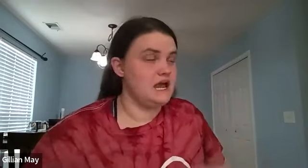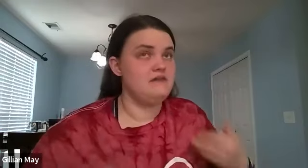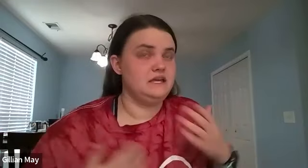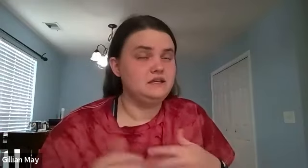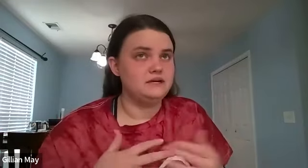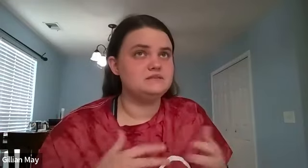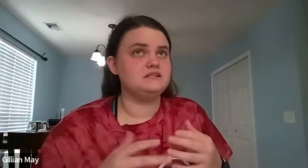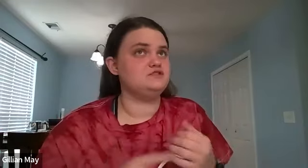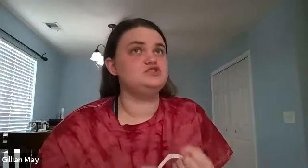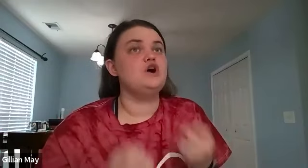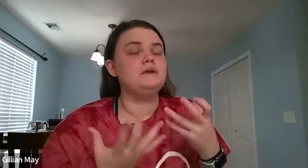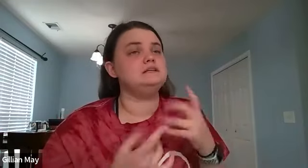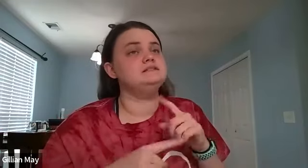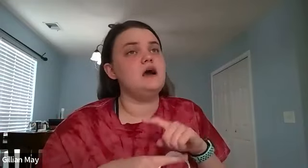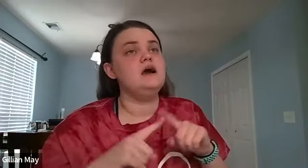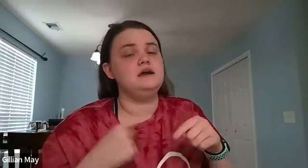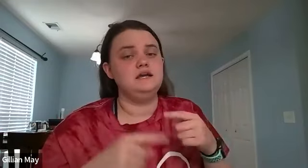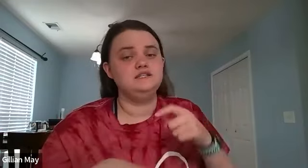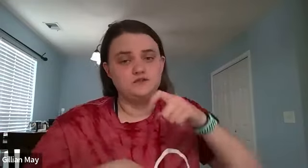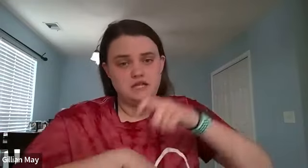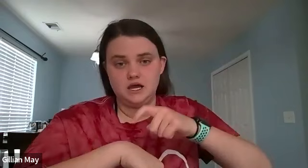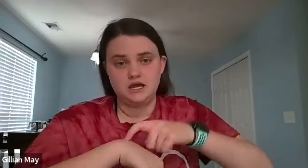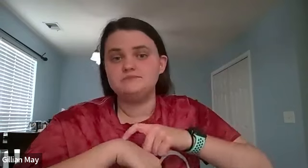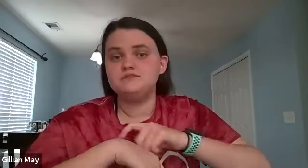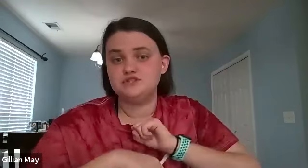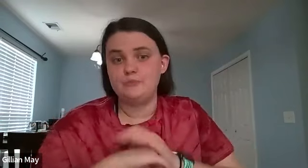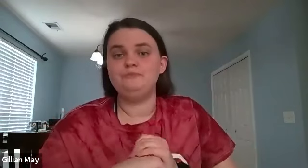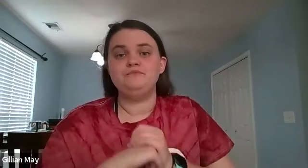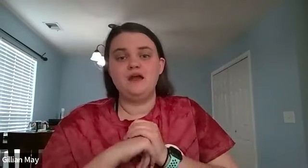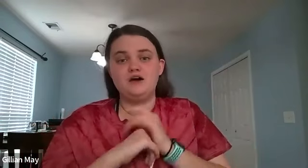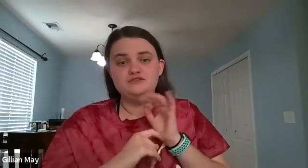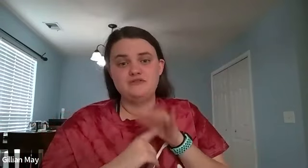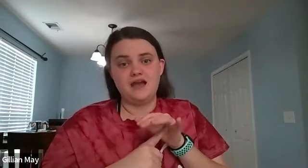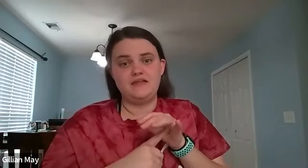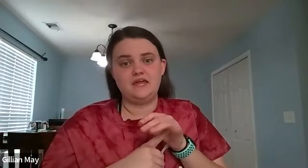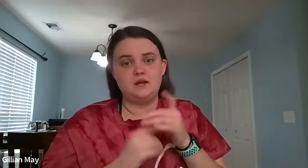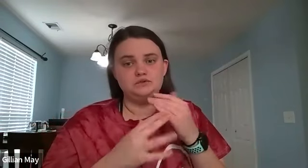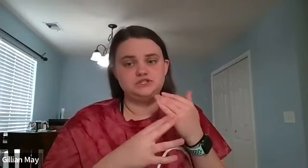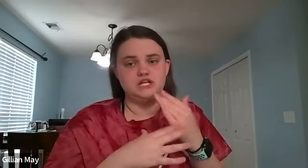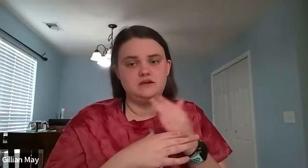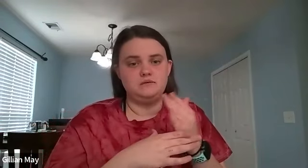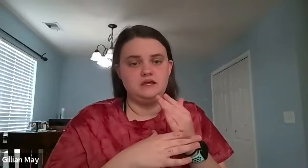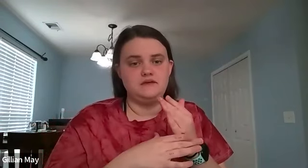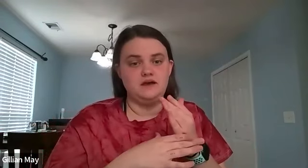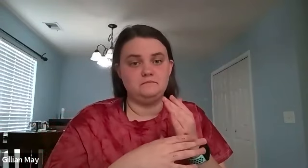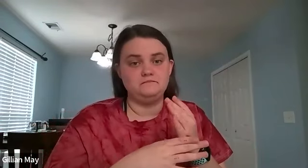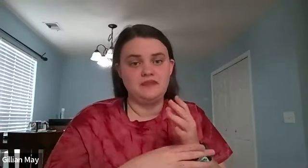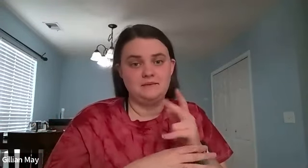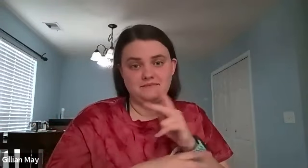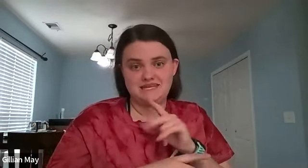have anyways, because there's so many signs for time. So I'll do that, and then I will share it with Miss Katie,